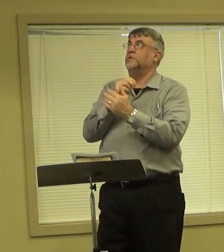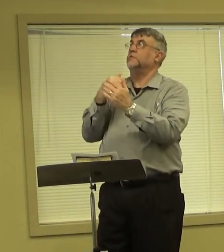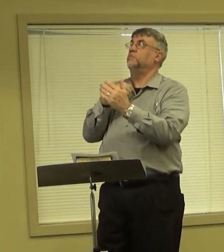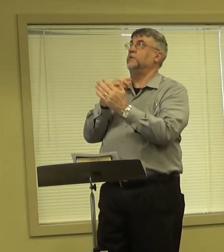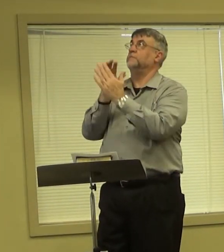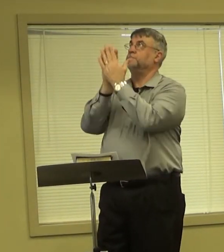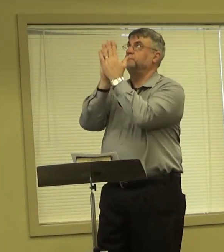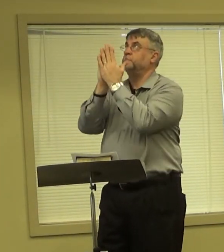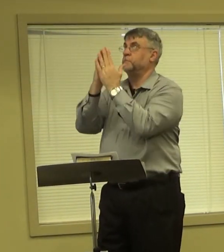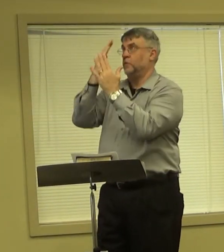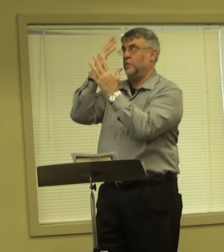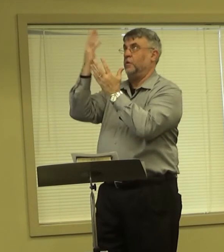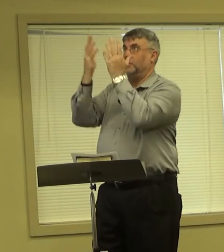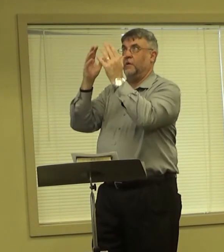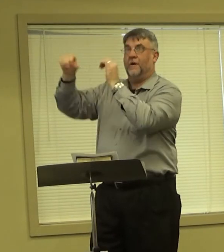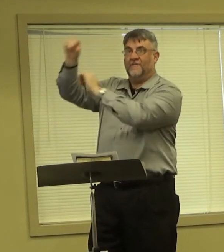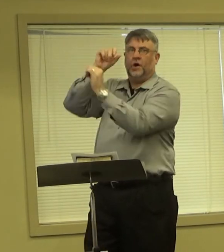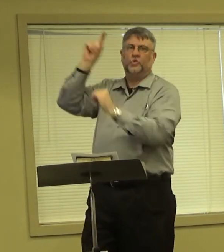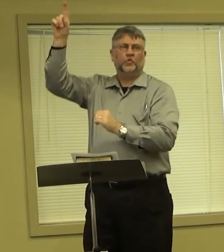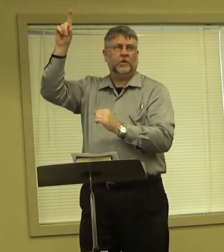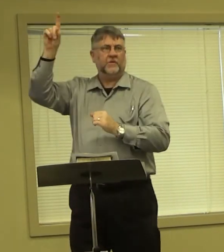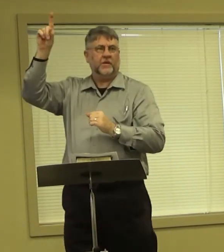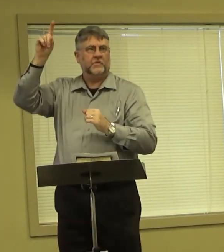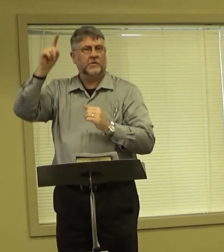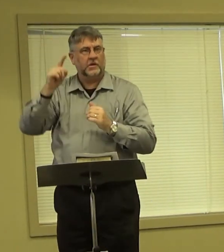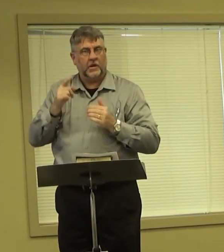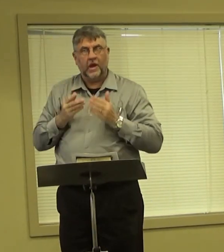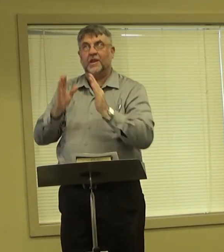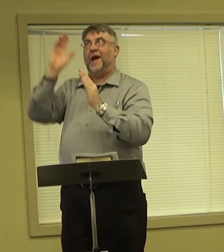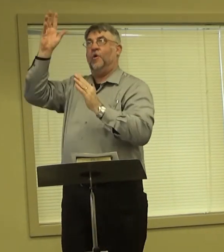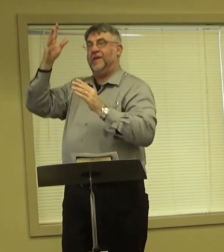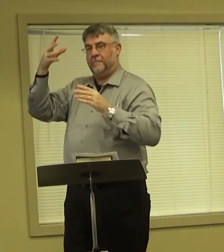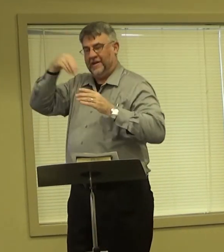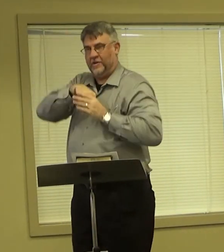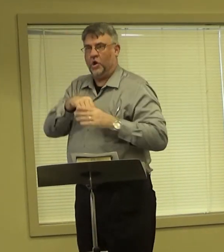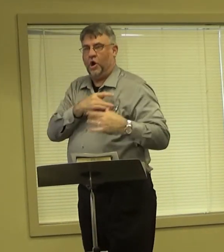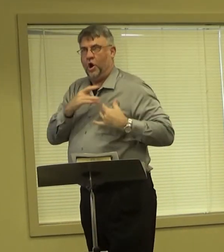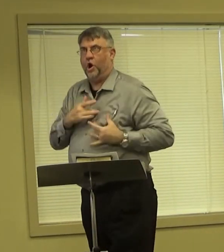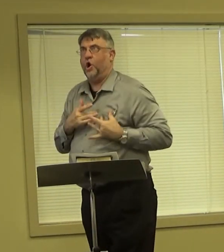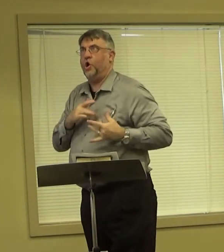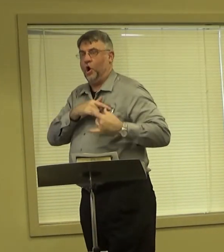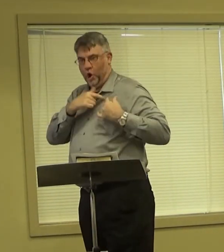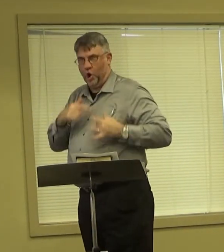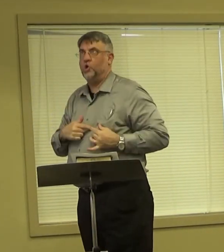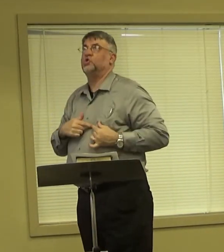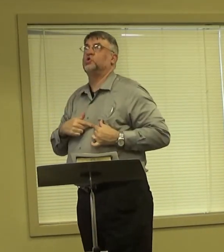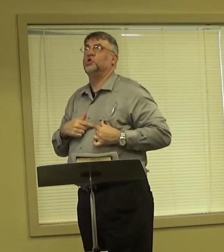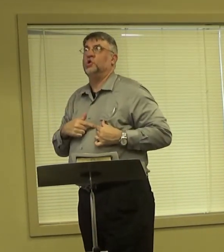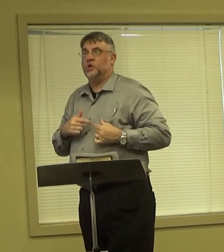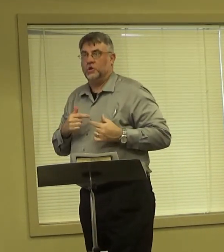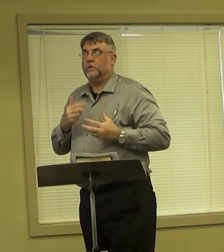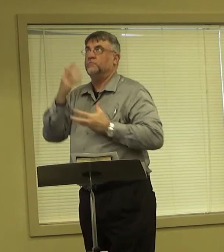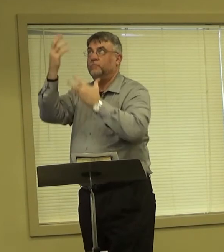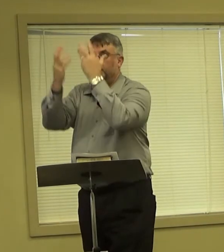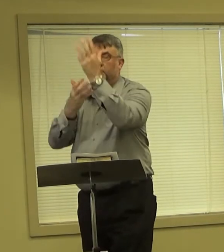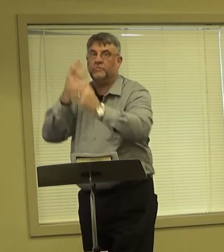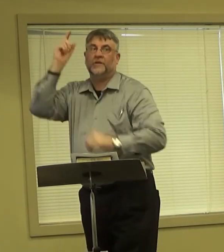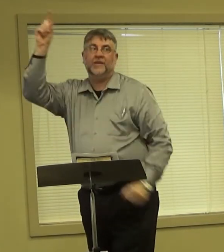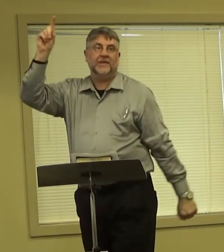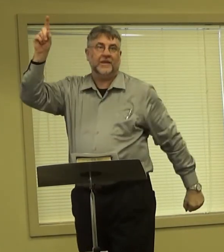He'll reveal Himself to us if we spend time in the Spirit with God, commune with Him.